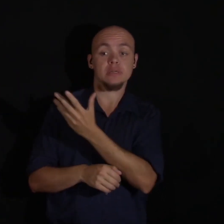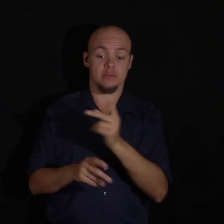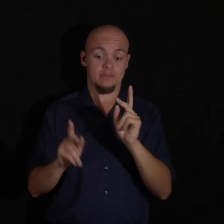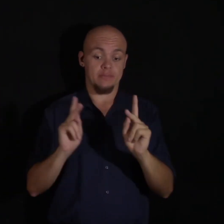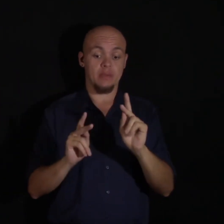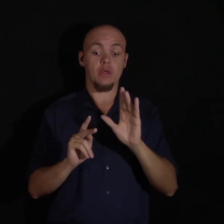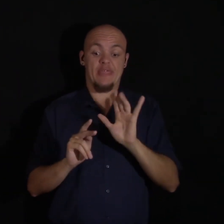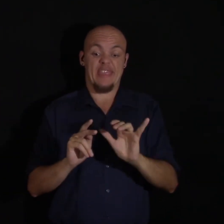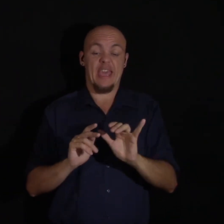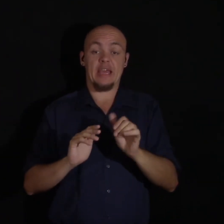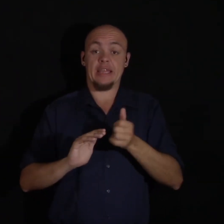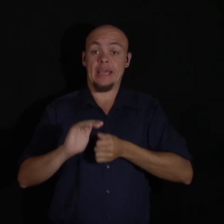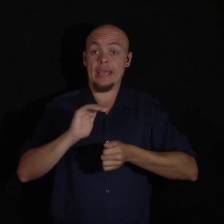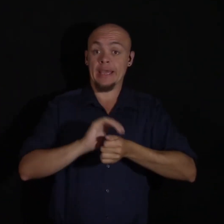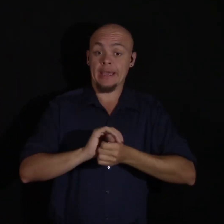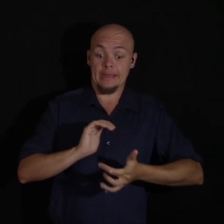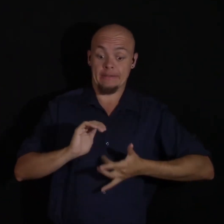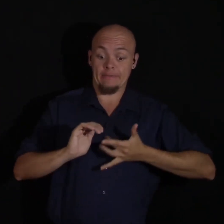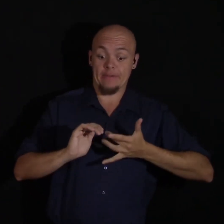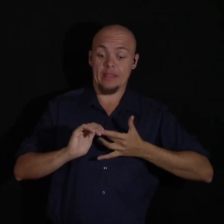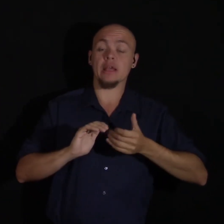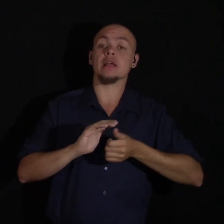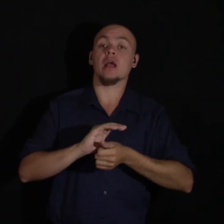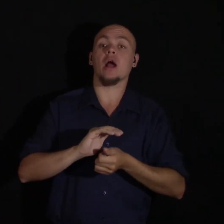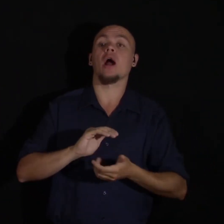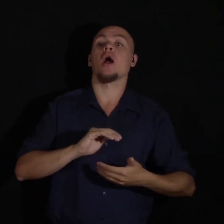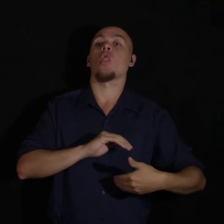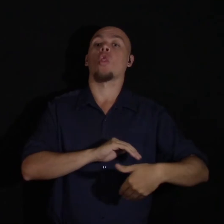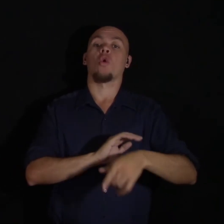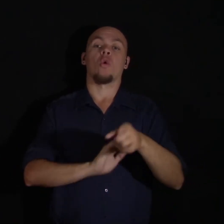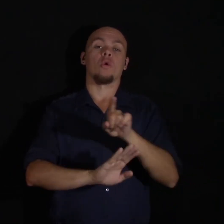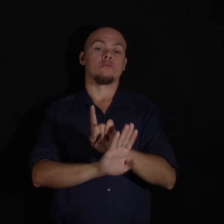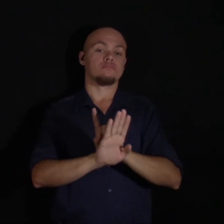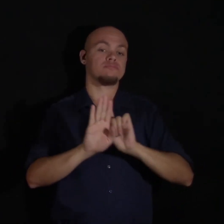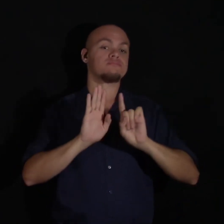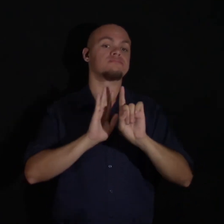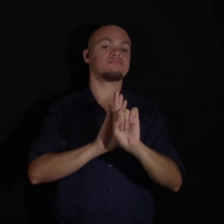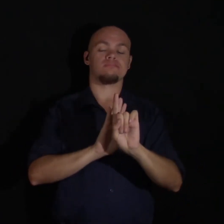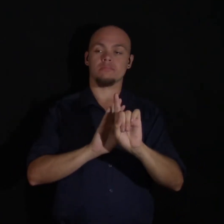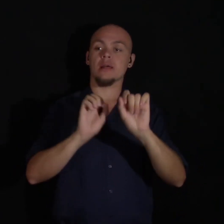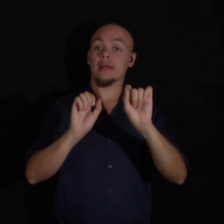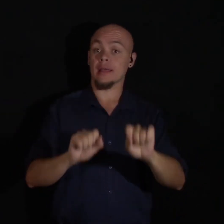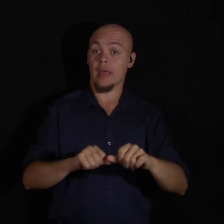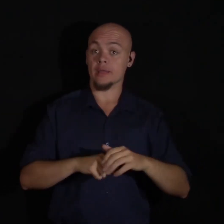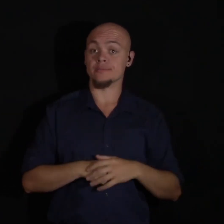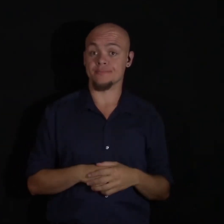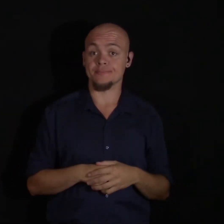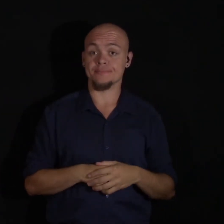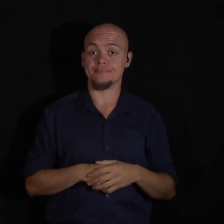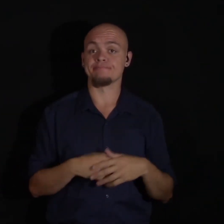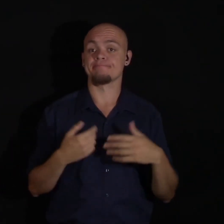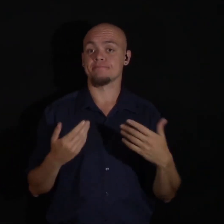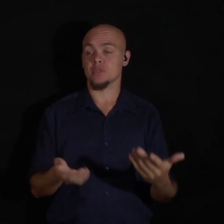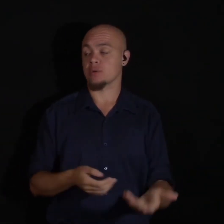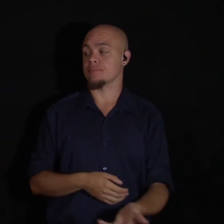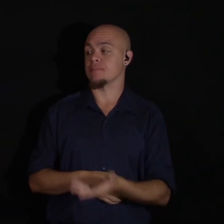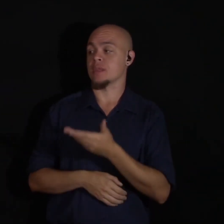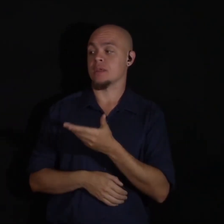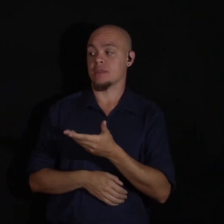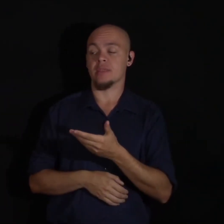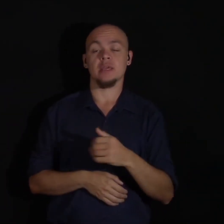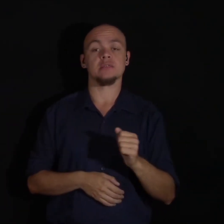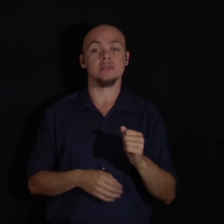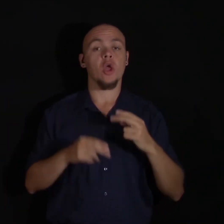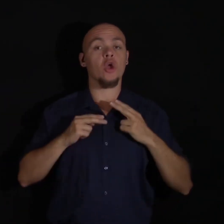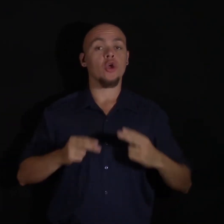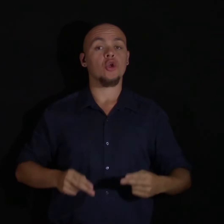could bring those feelings to the surface that they've hidden and repressed. So this is a picture of human sexuality, which is much